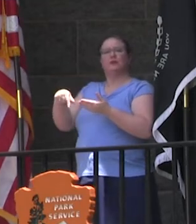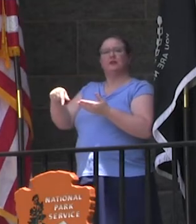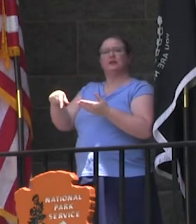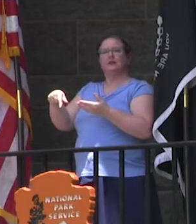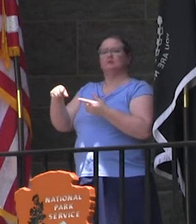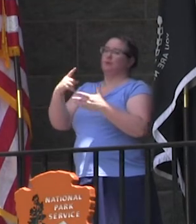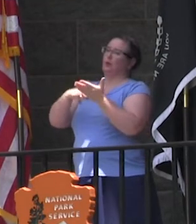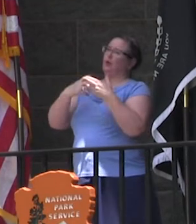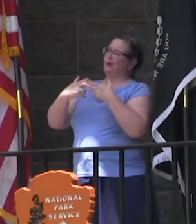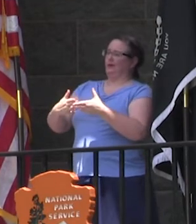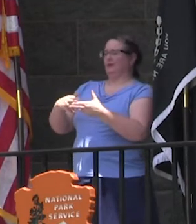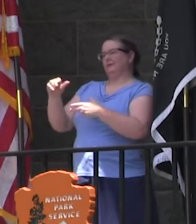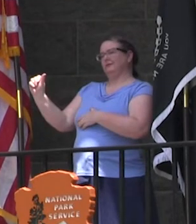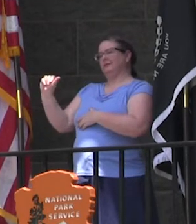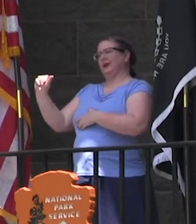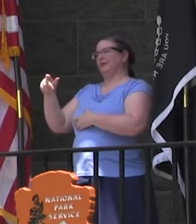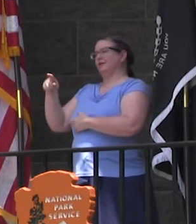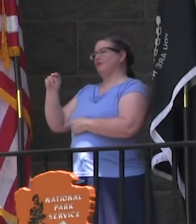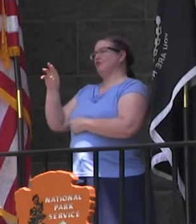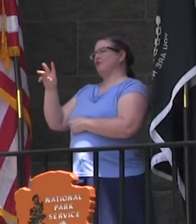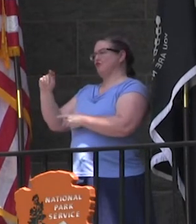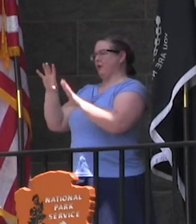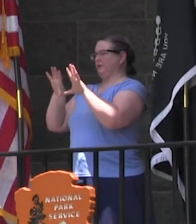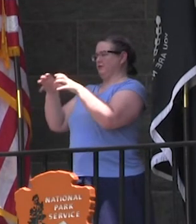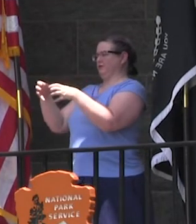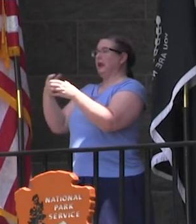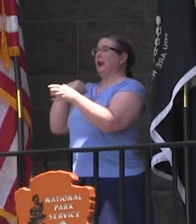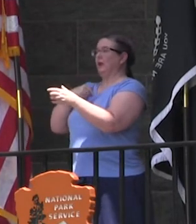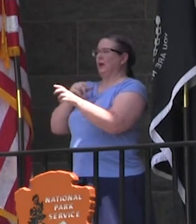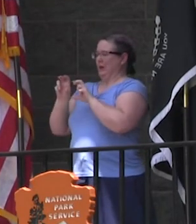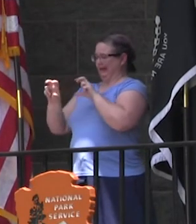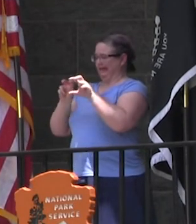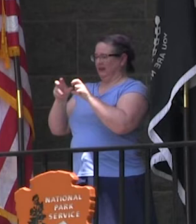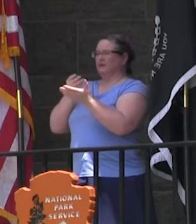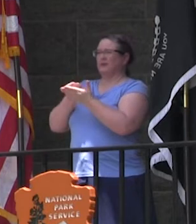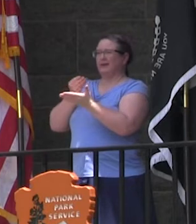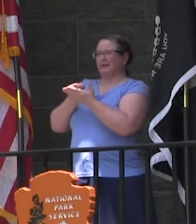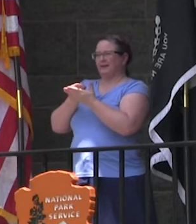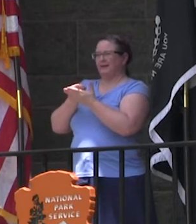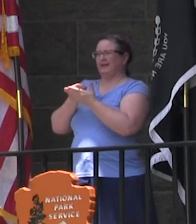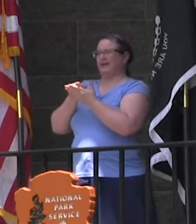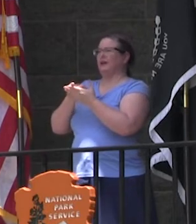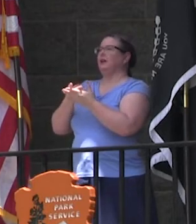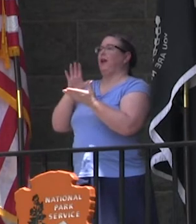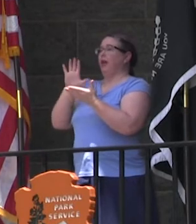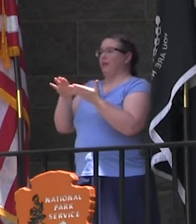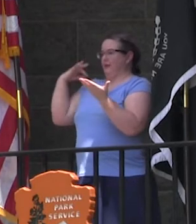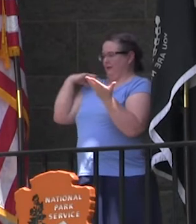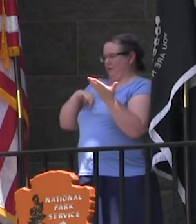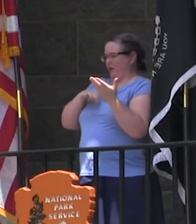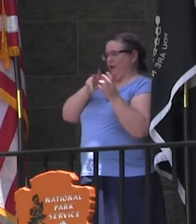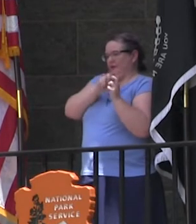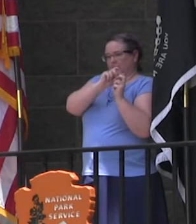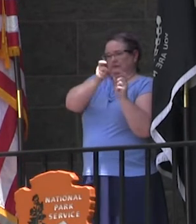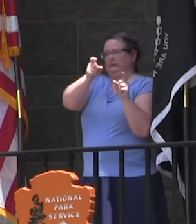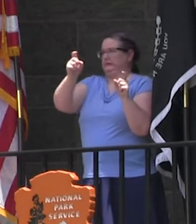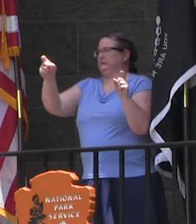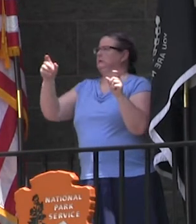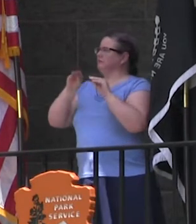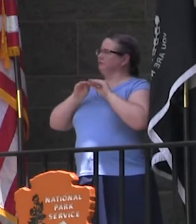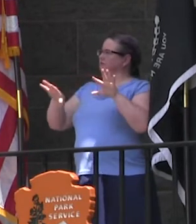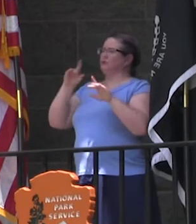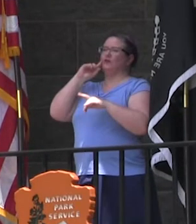to this what we call the Andersonville Trust, and we would invest that money and the proceeds would go to the